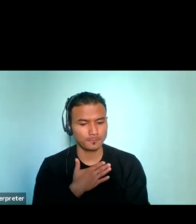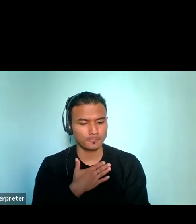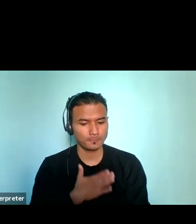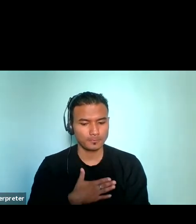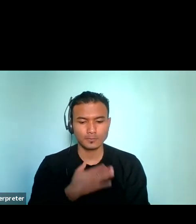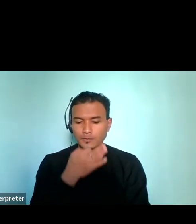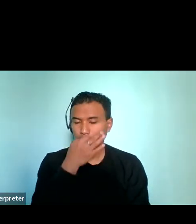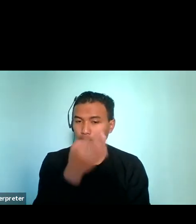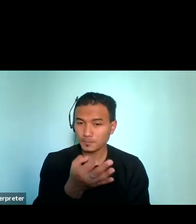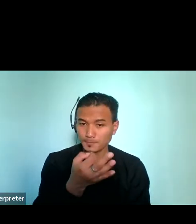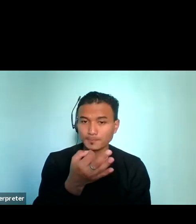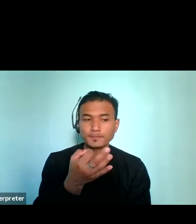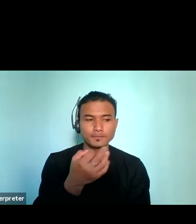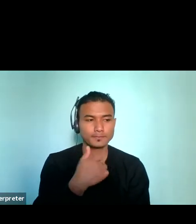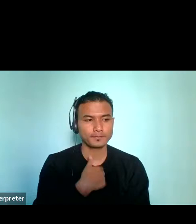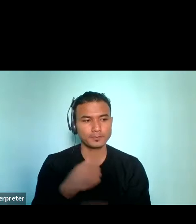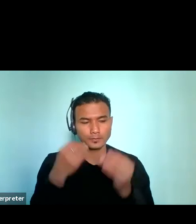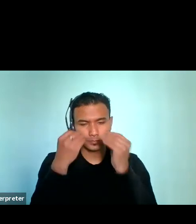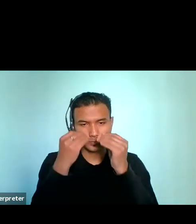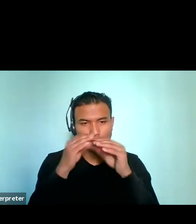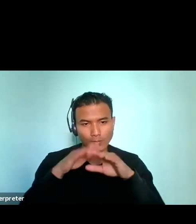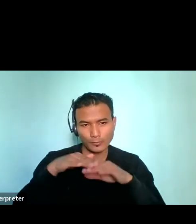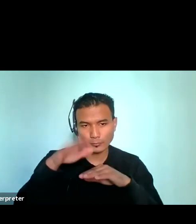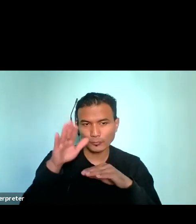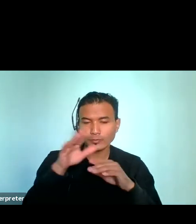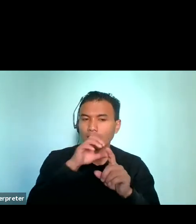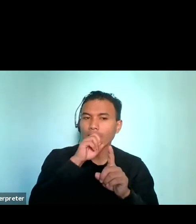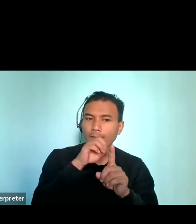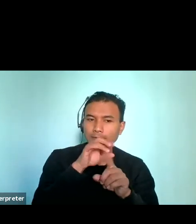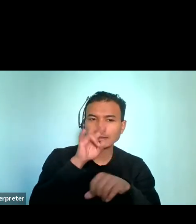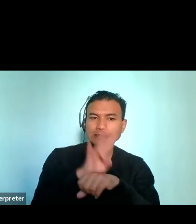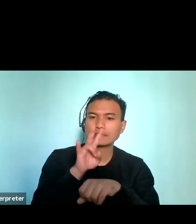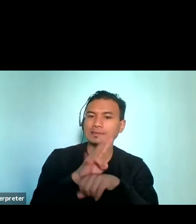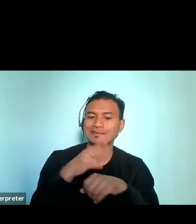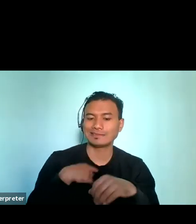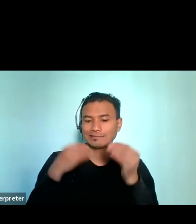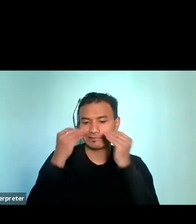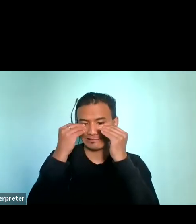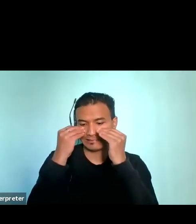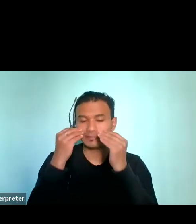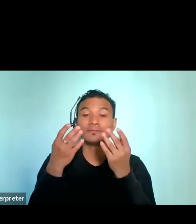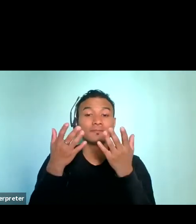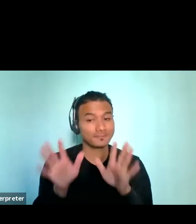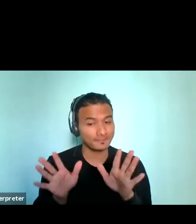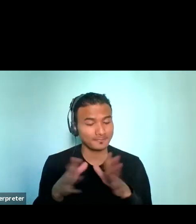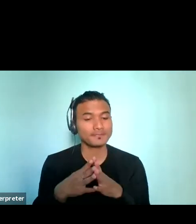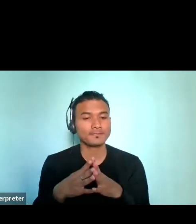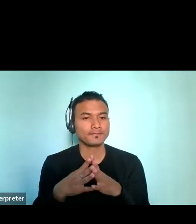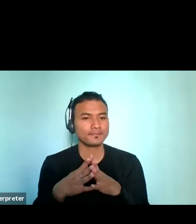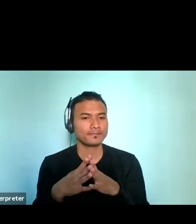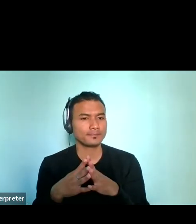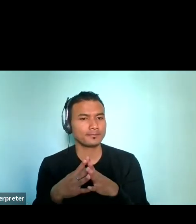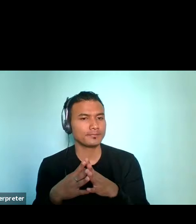that I have learned more about the advocacy skills, how we need to